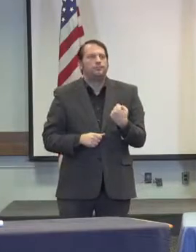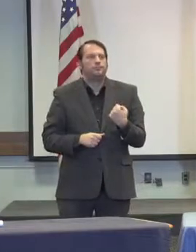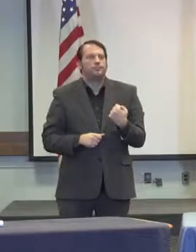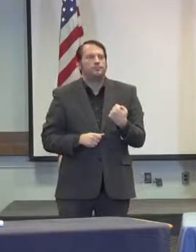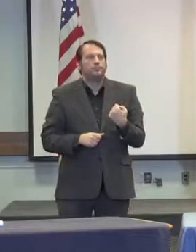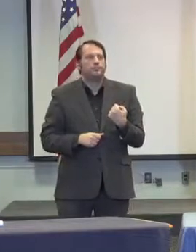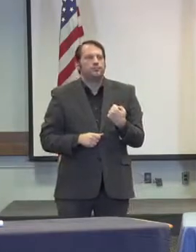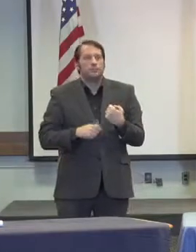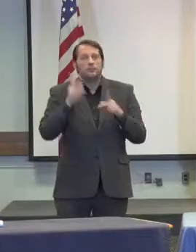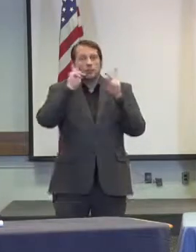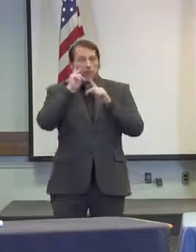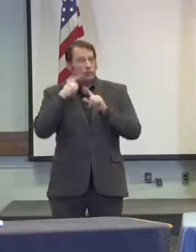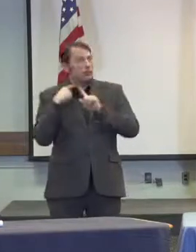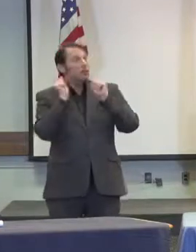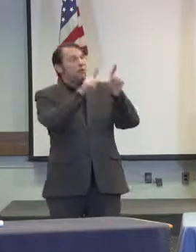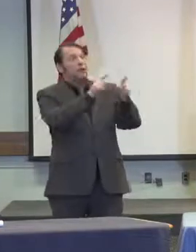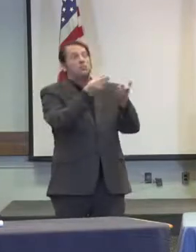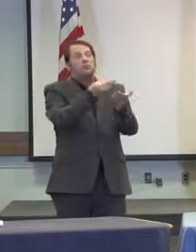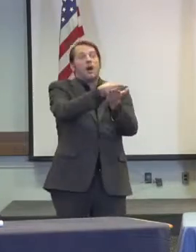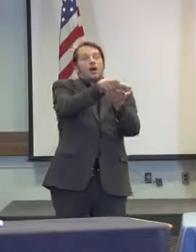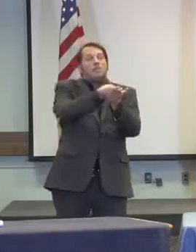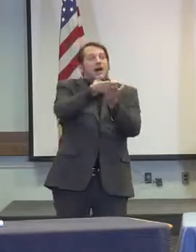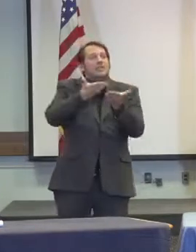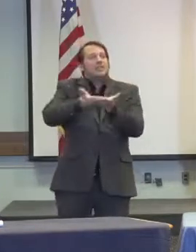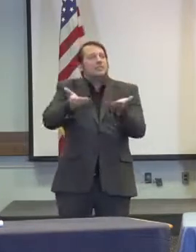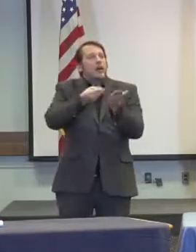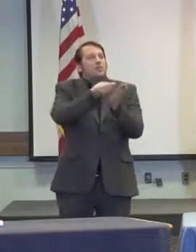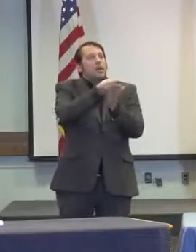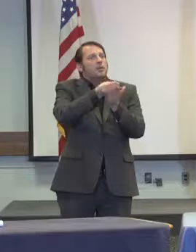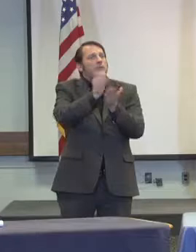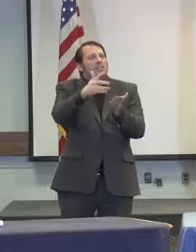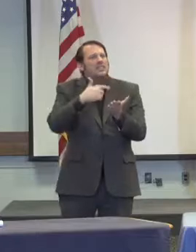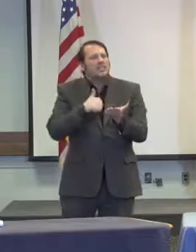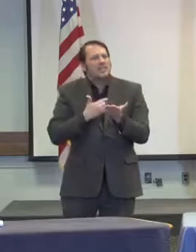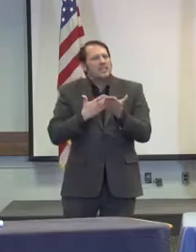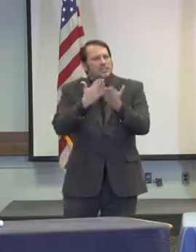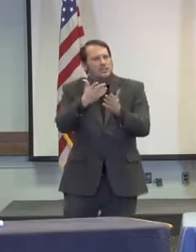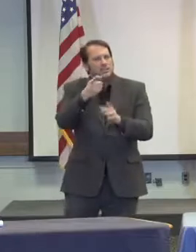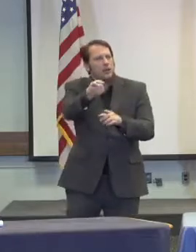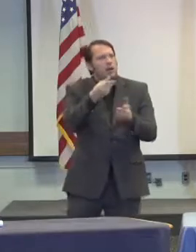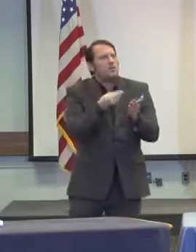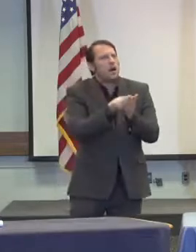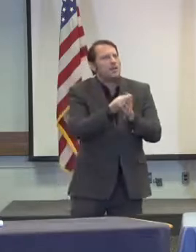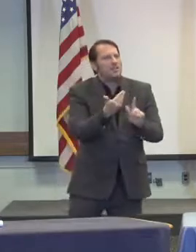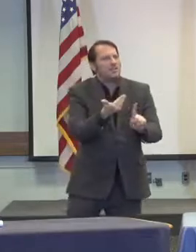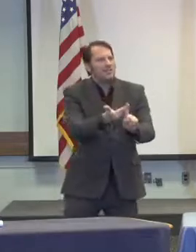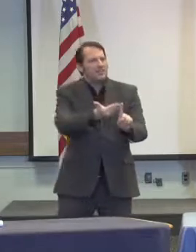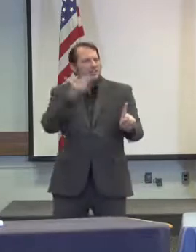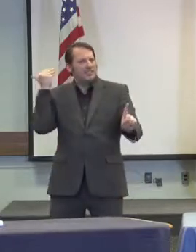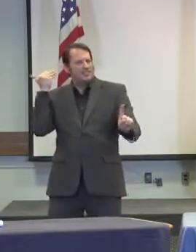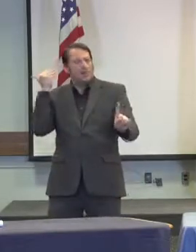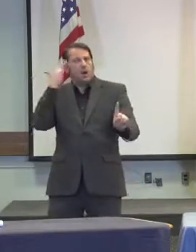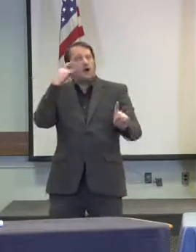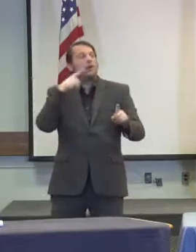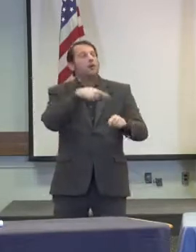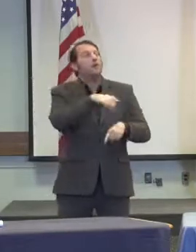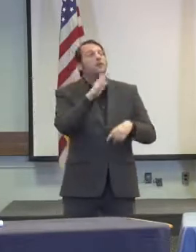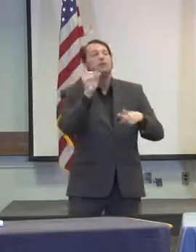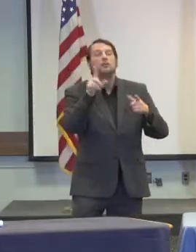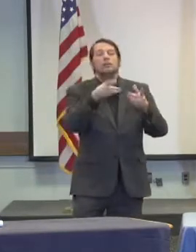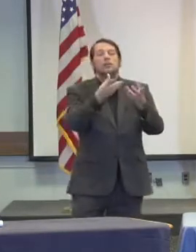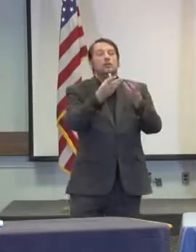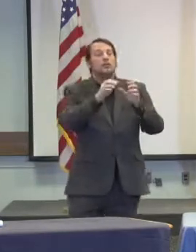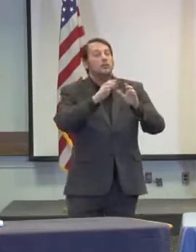supplies to buy ahead, because we know when this passes, it's very likely that we will get a second wave, and until we've